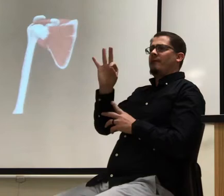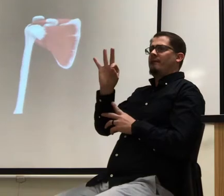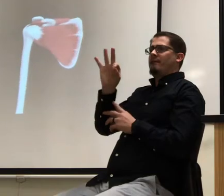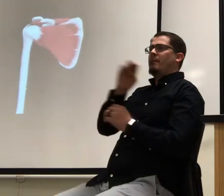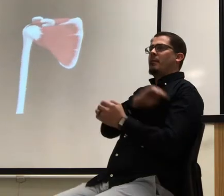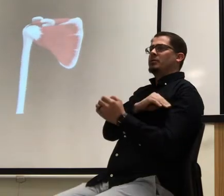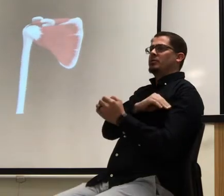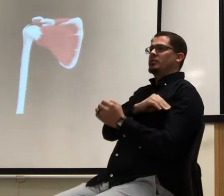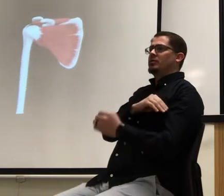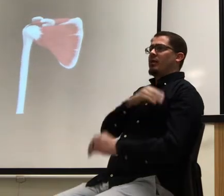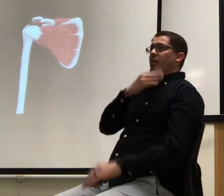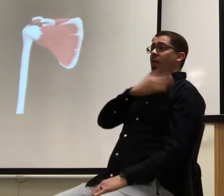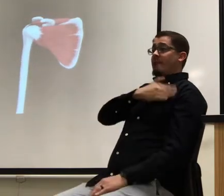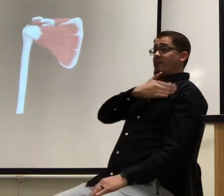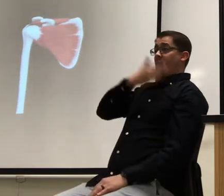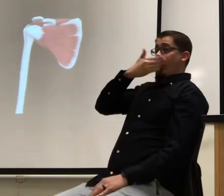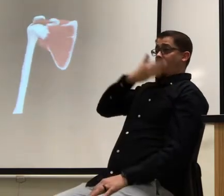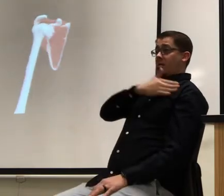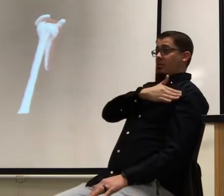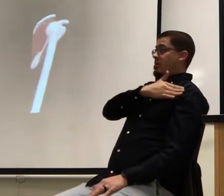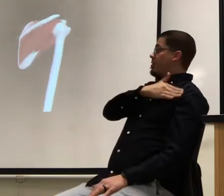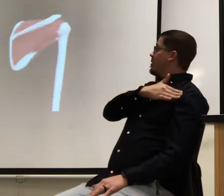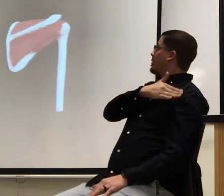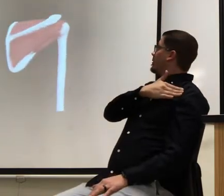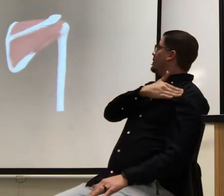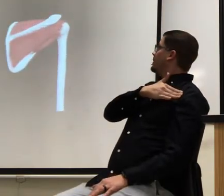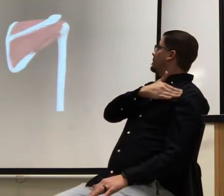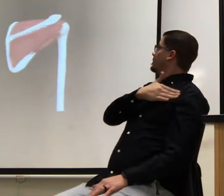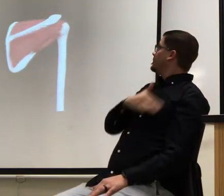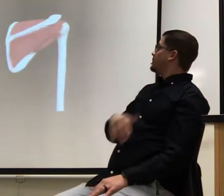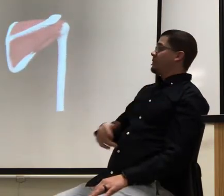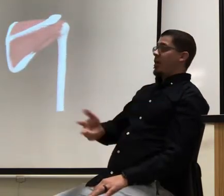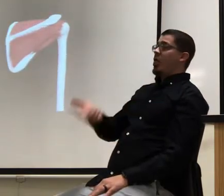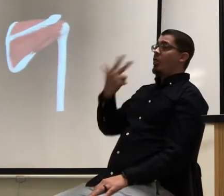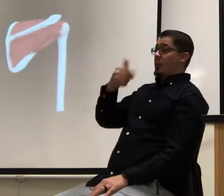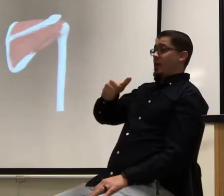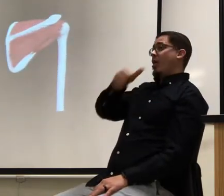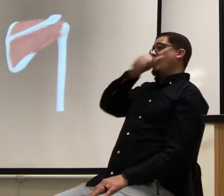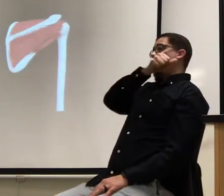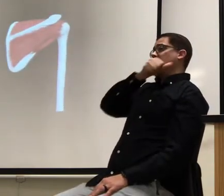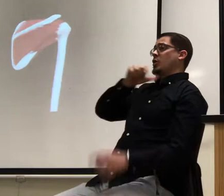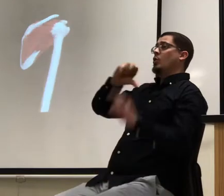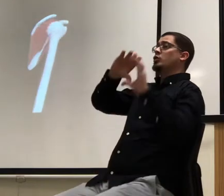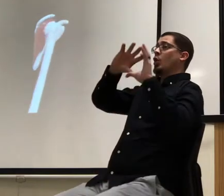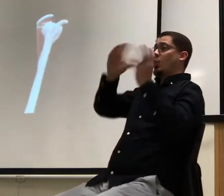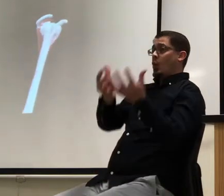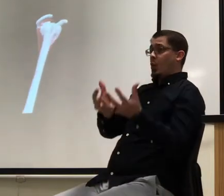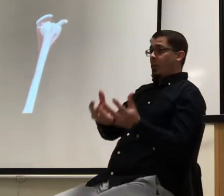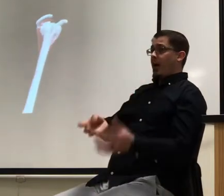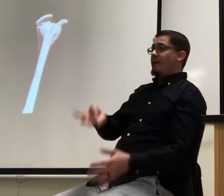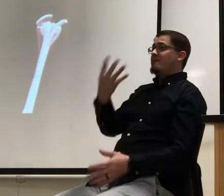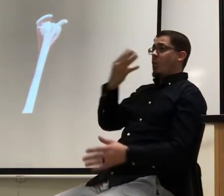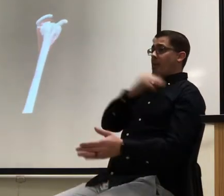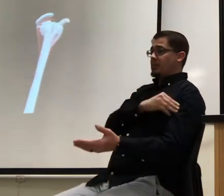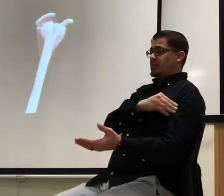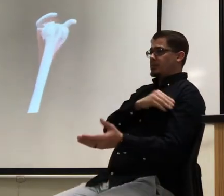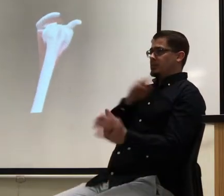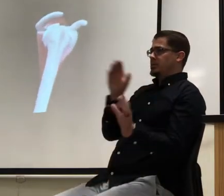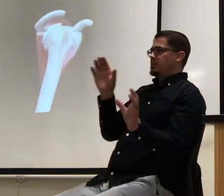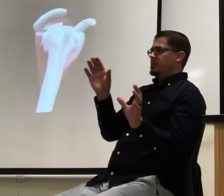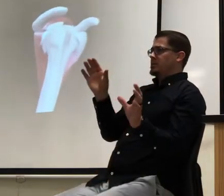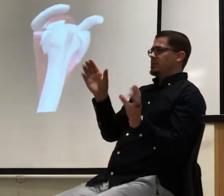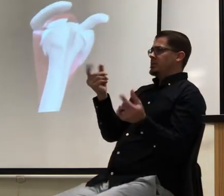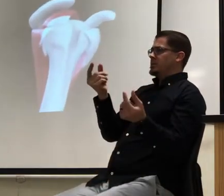You have one on the front there, and you have three on the back. So this is a group of four muscles, and what they do is they form